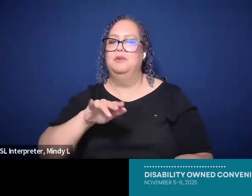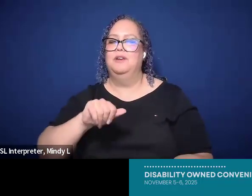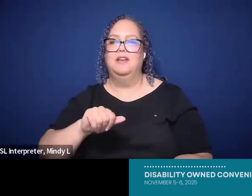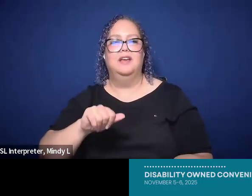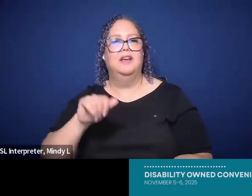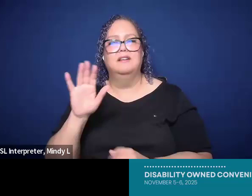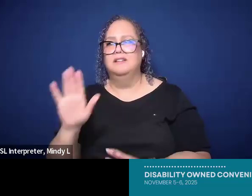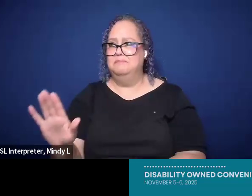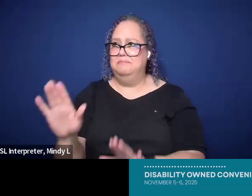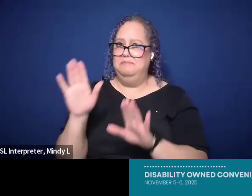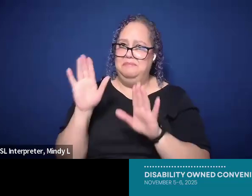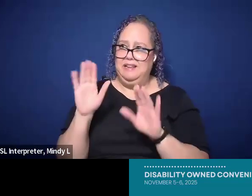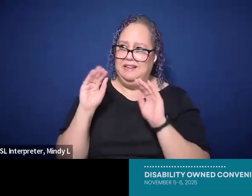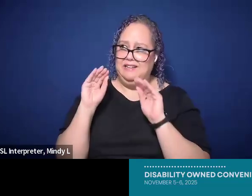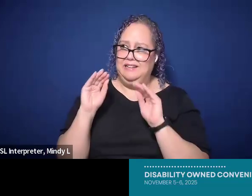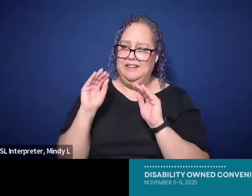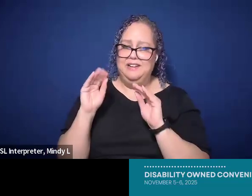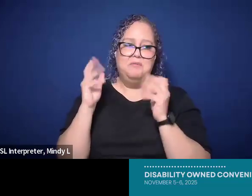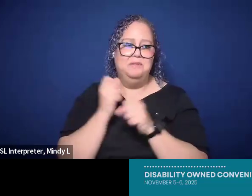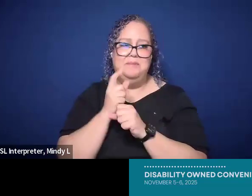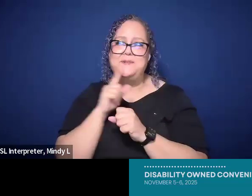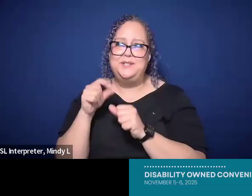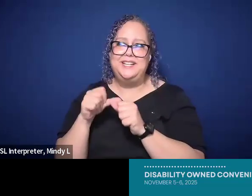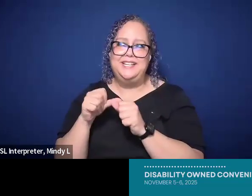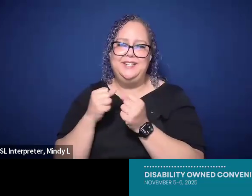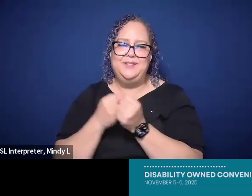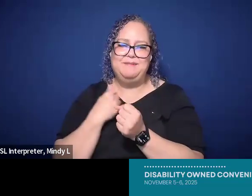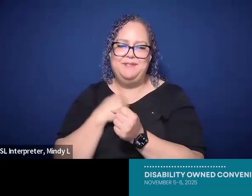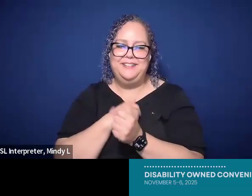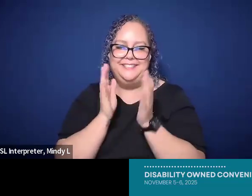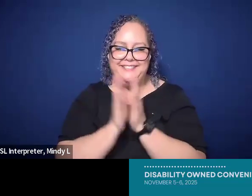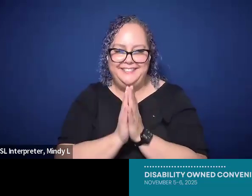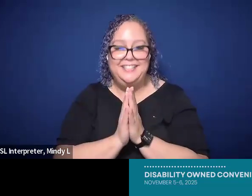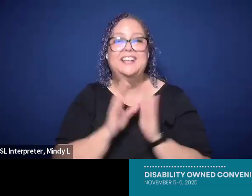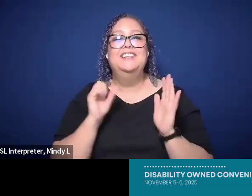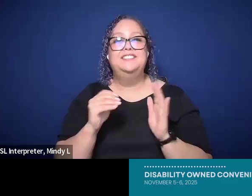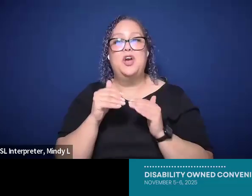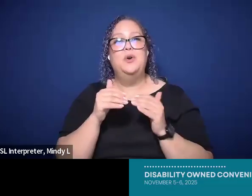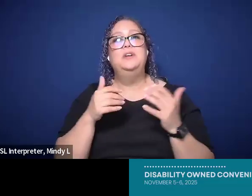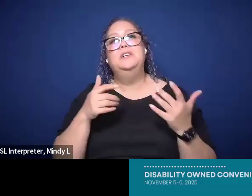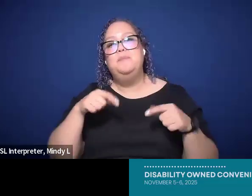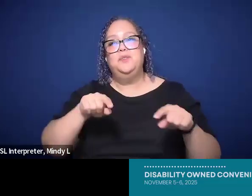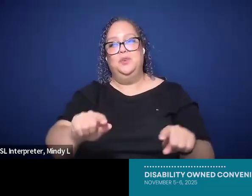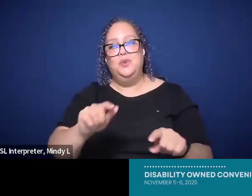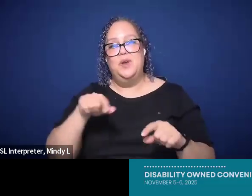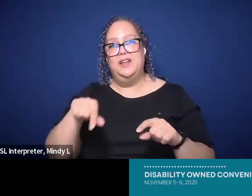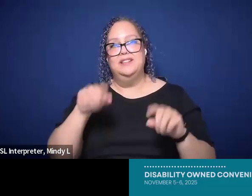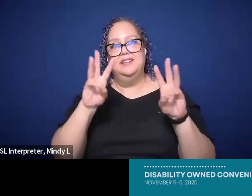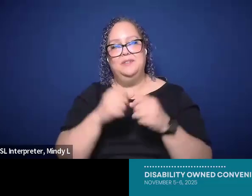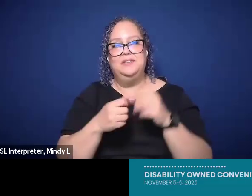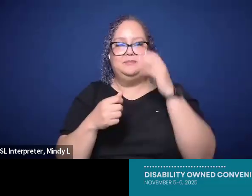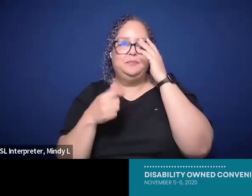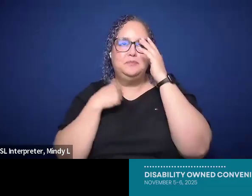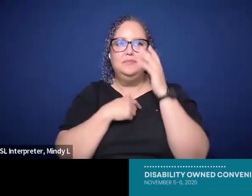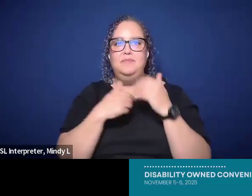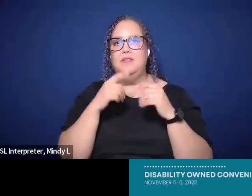make sure that she continues to support us. So we've been answering some of the questions along the way, but there's a couple of questions around